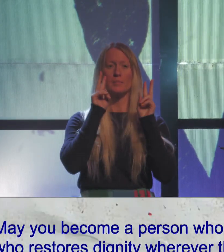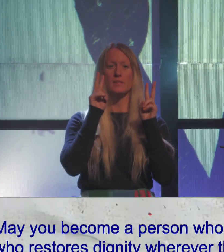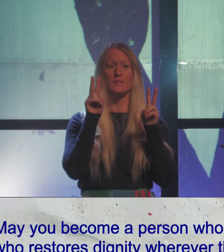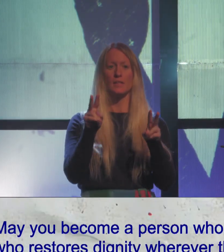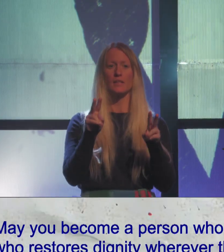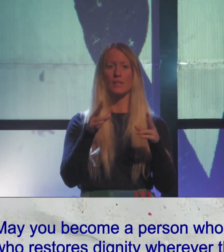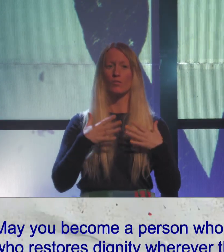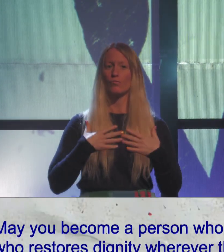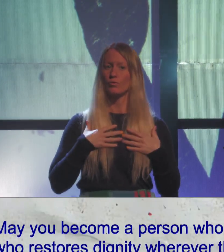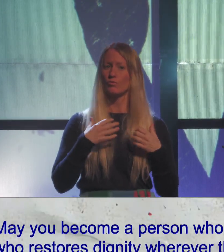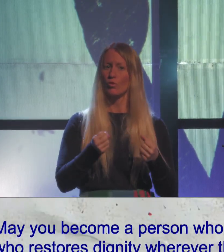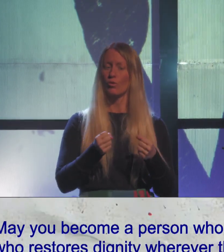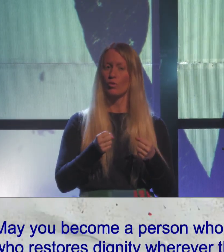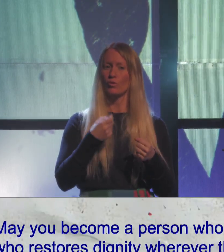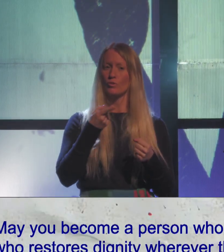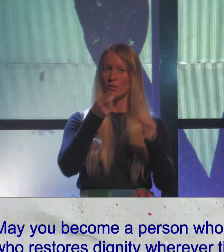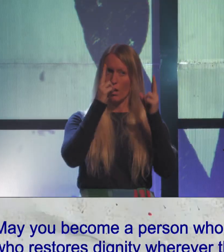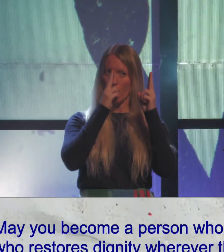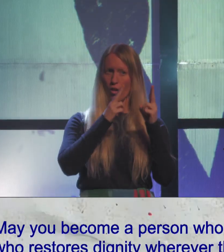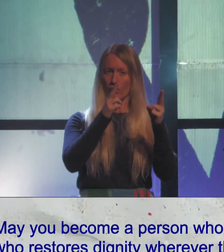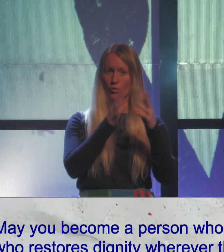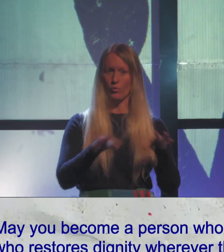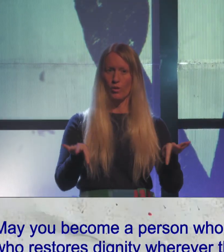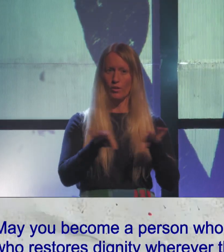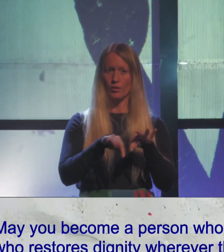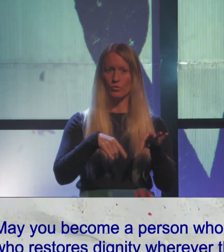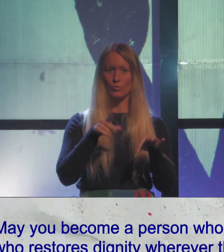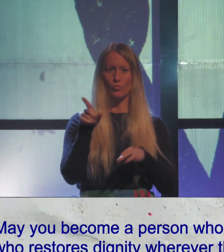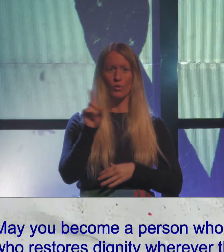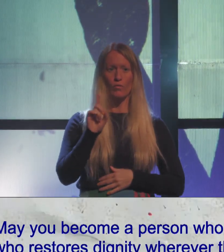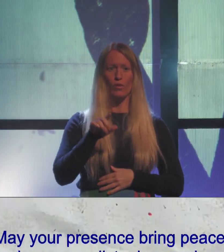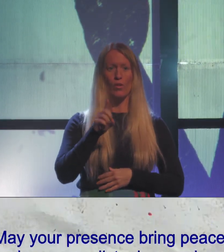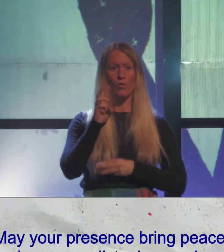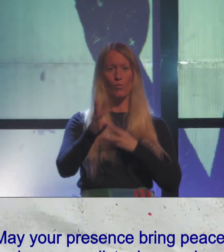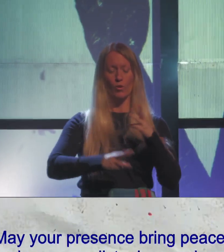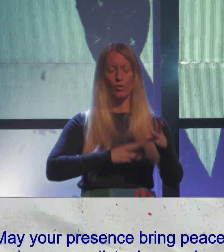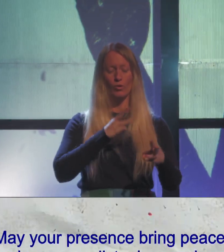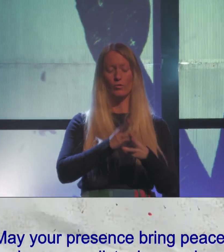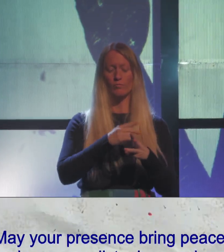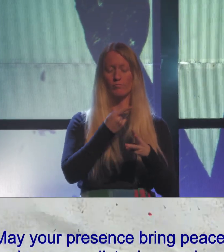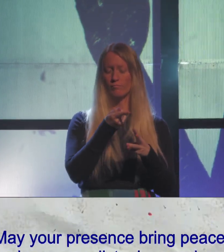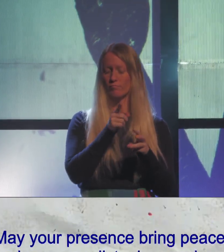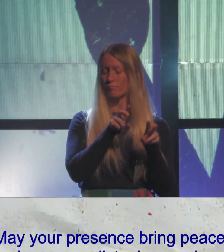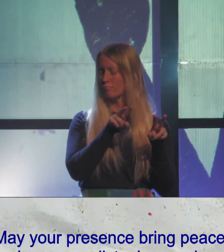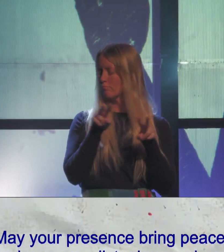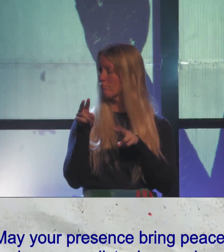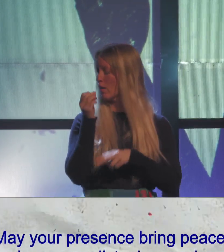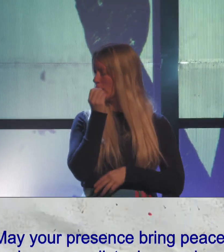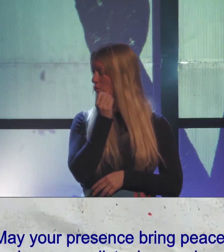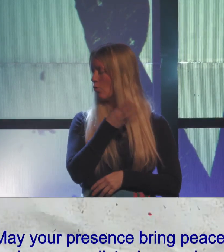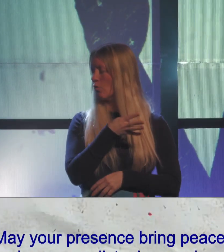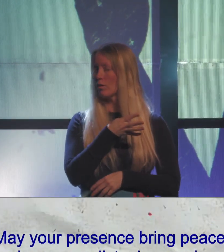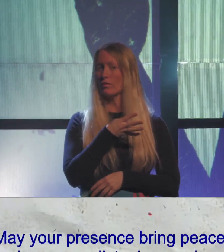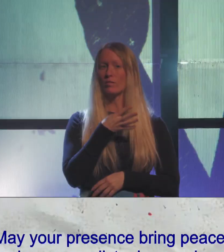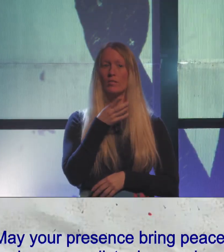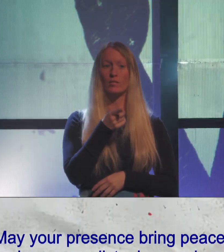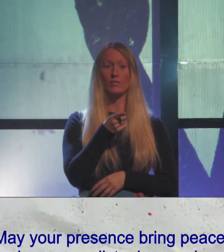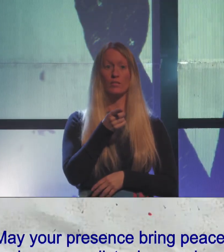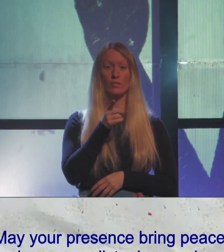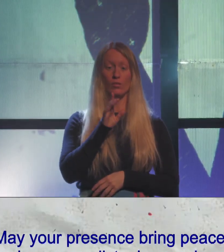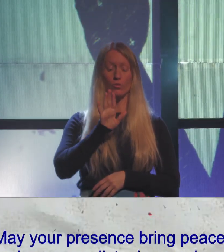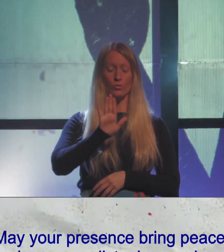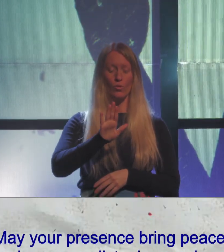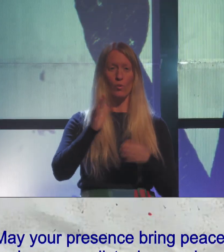restores dignity wherever the world has learned to look away. May your presence bring peace to